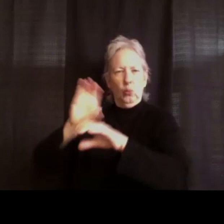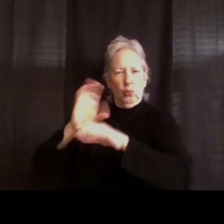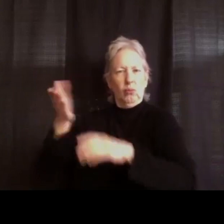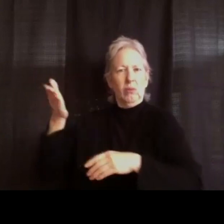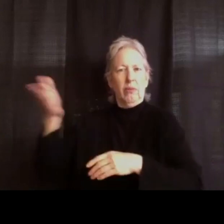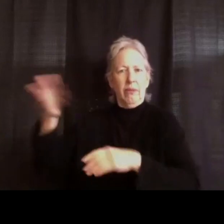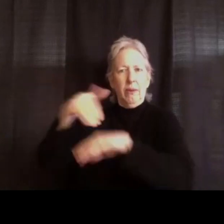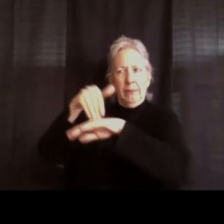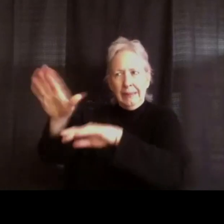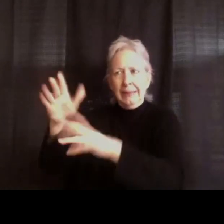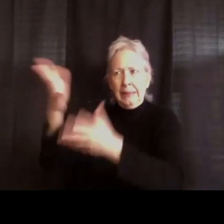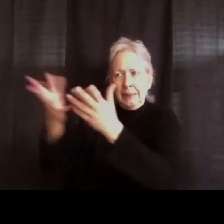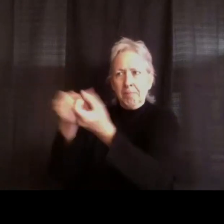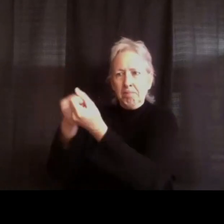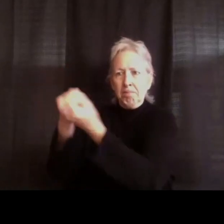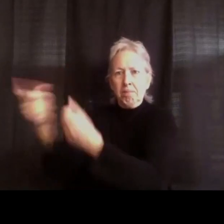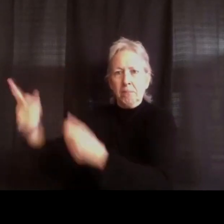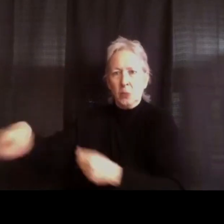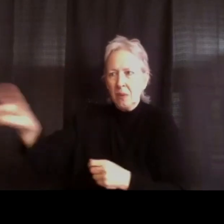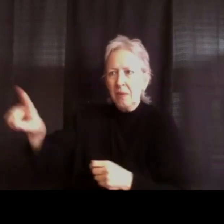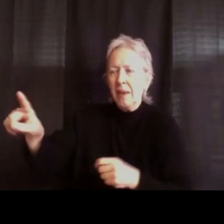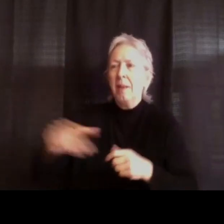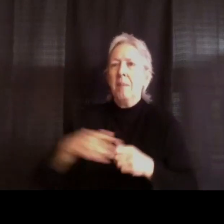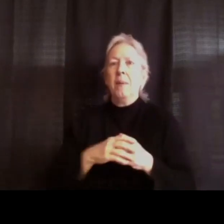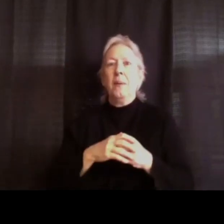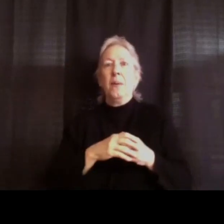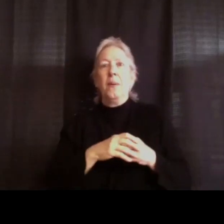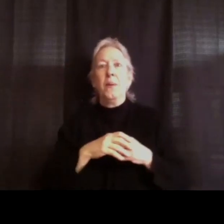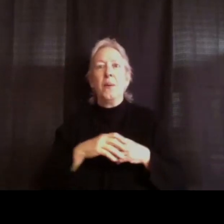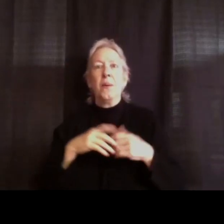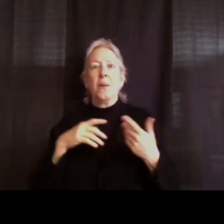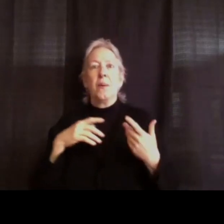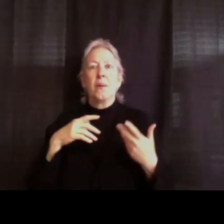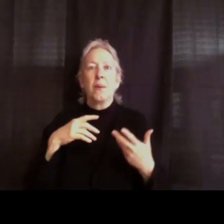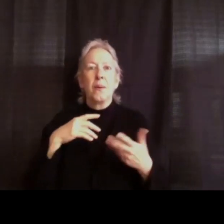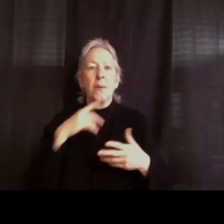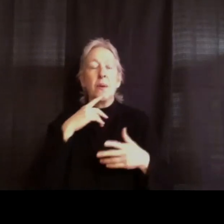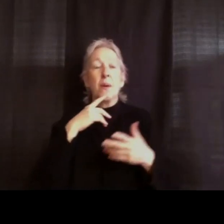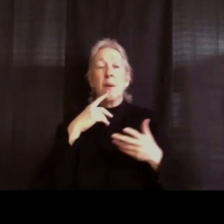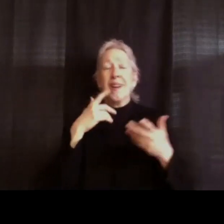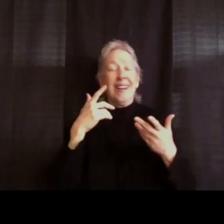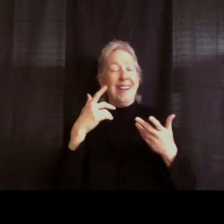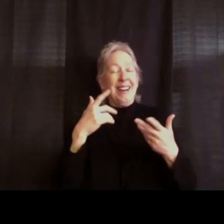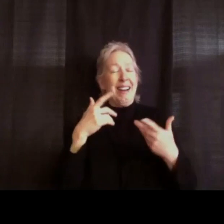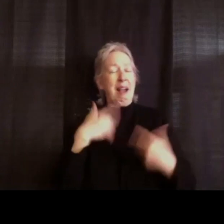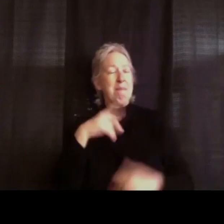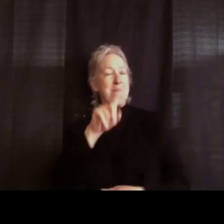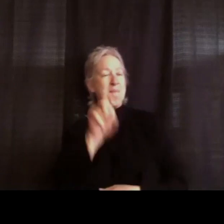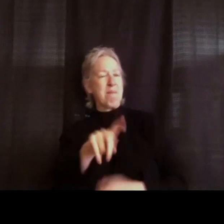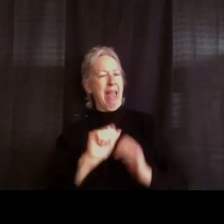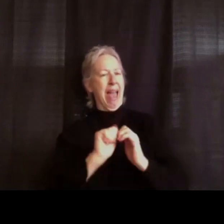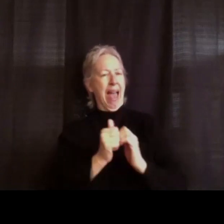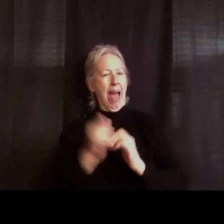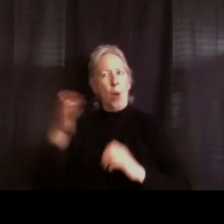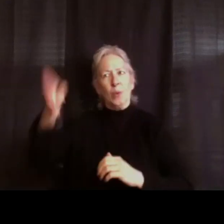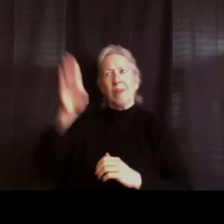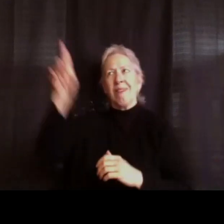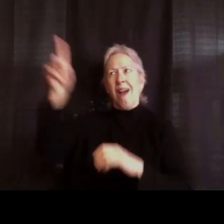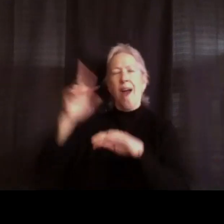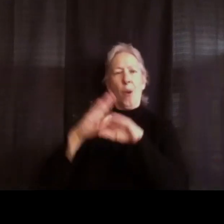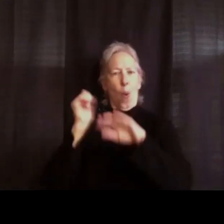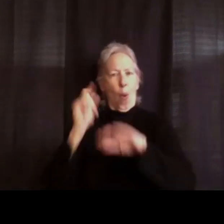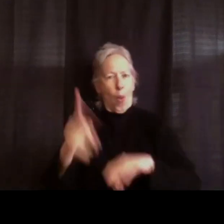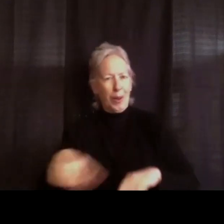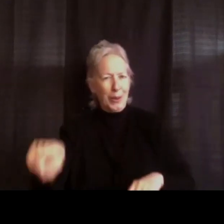new generosity might God be calling you and me to consider? Just yesterday,